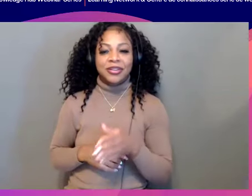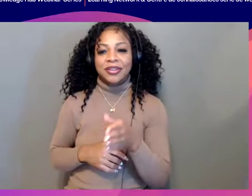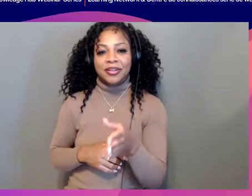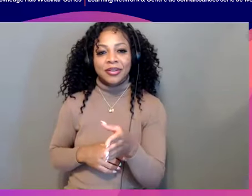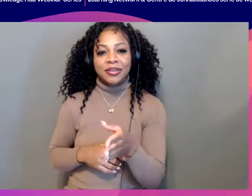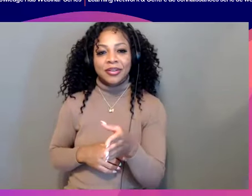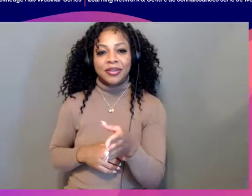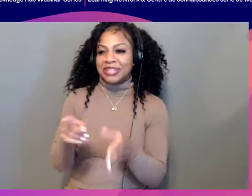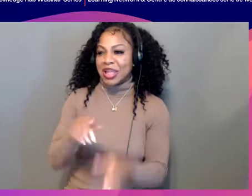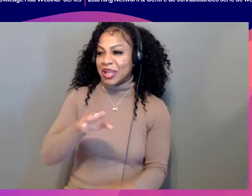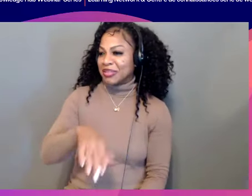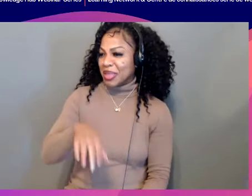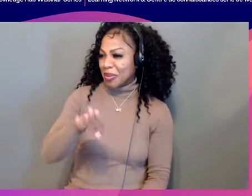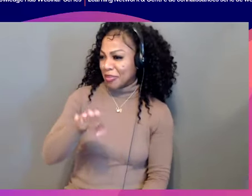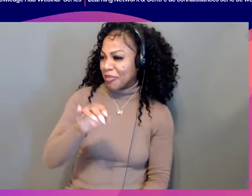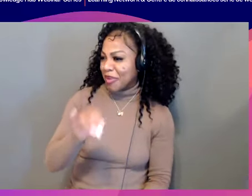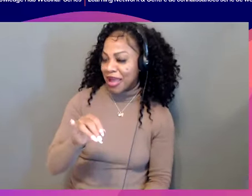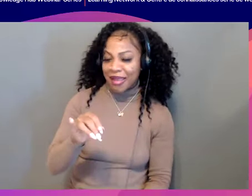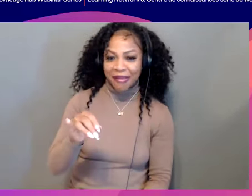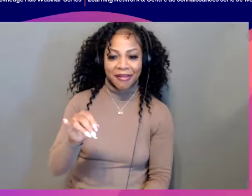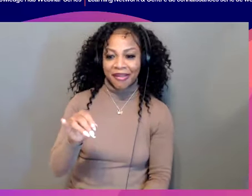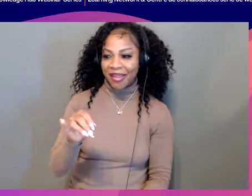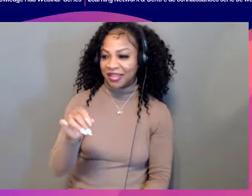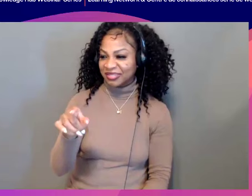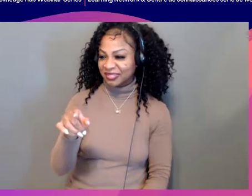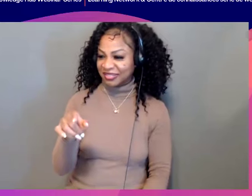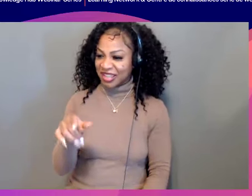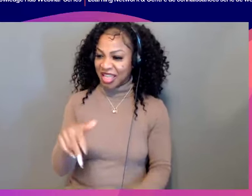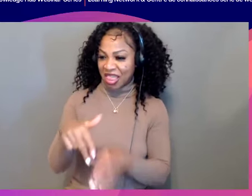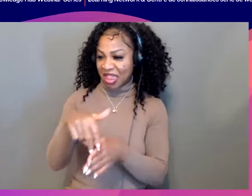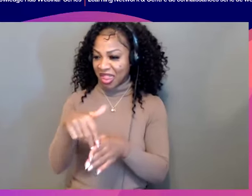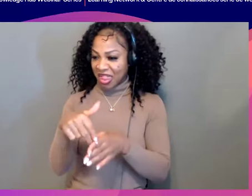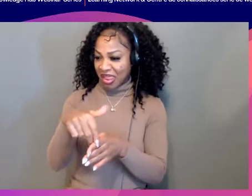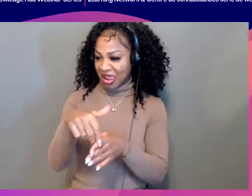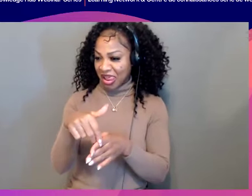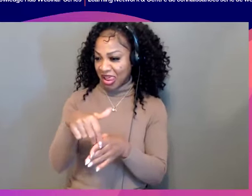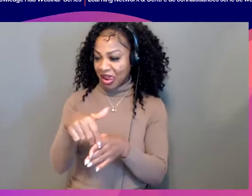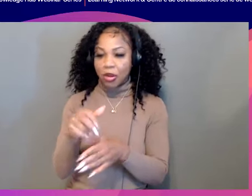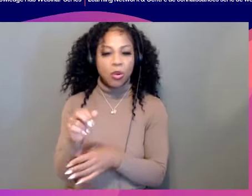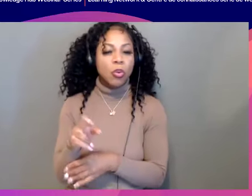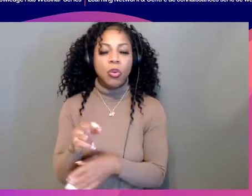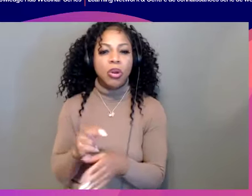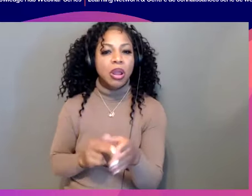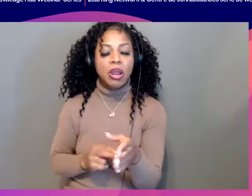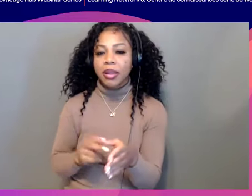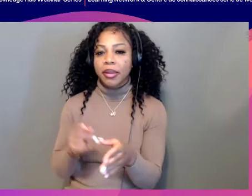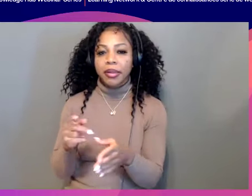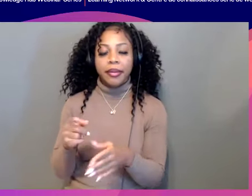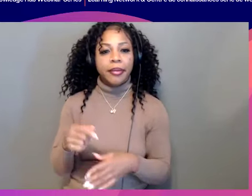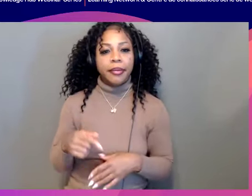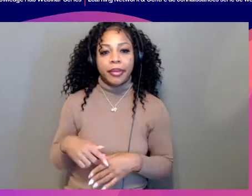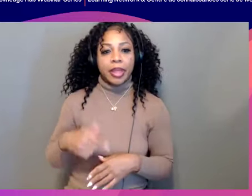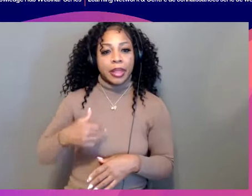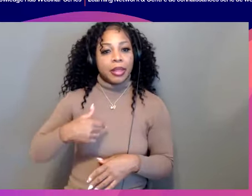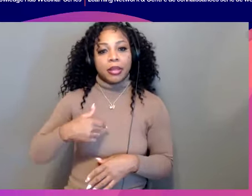comments about bisexual people being like fence sitters, or comments like I identify as